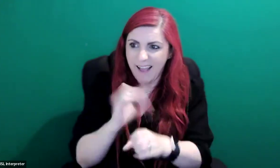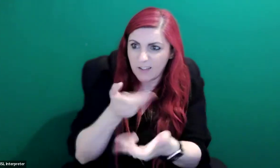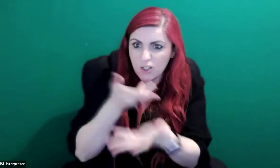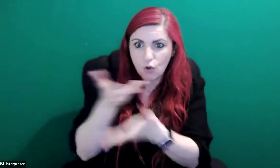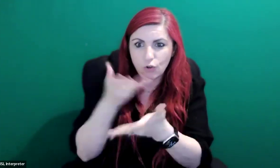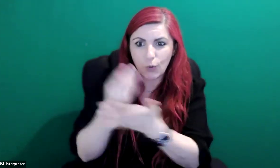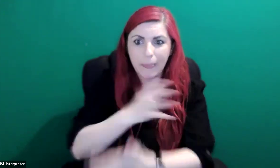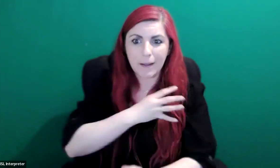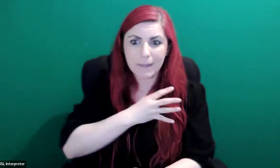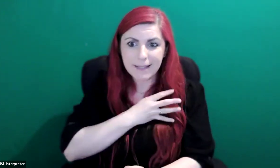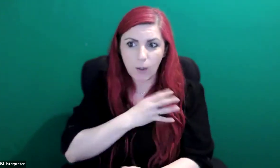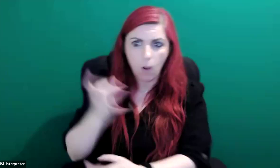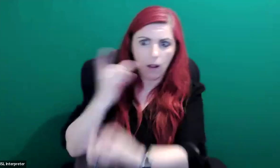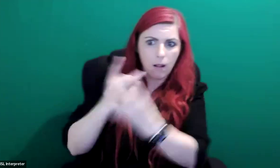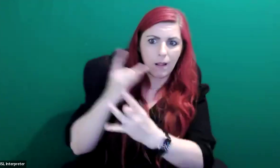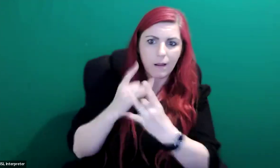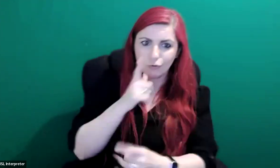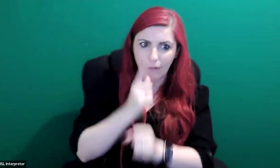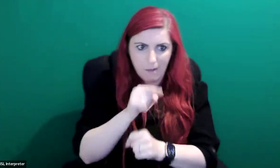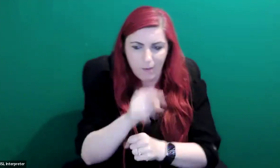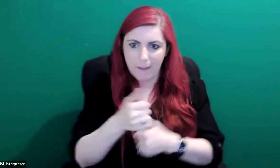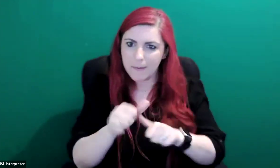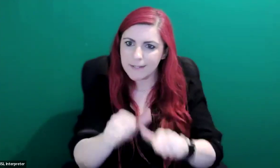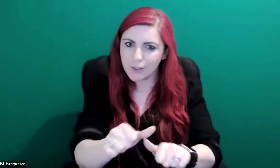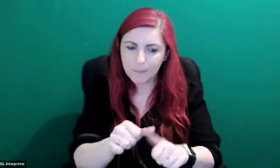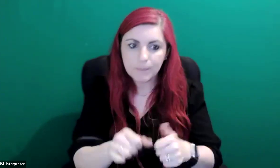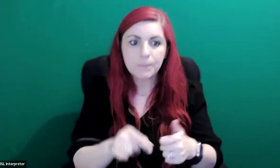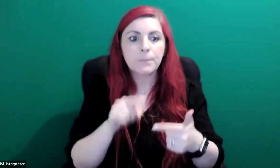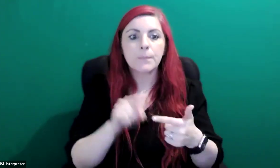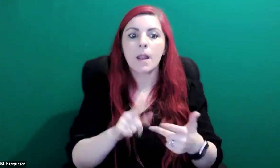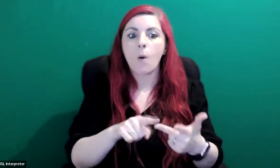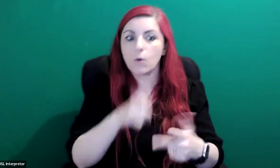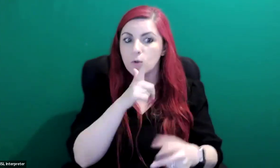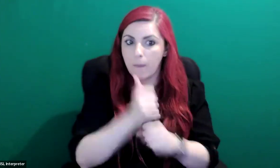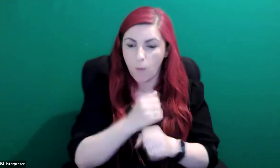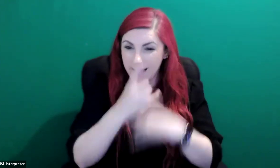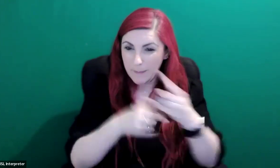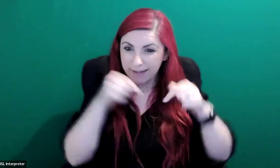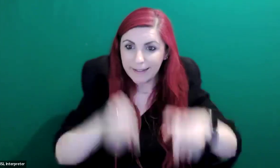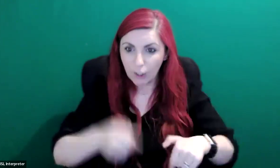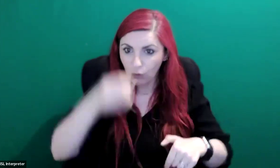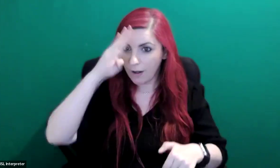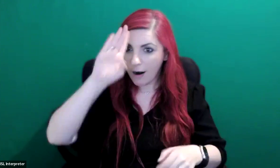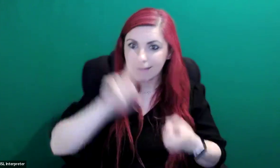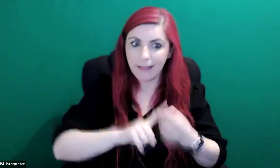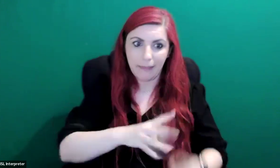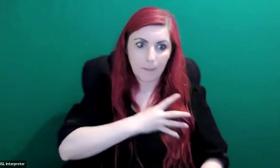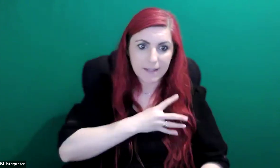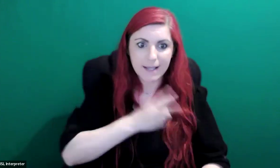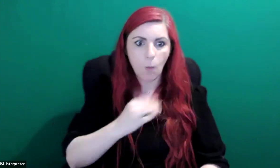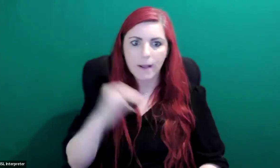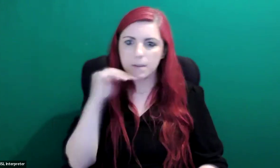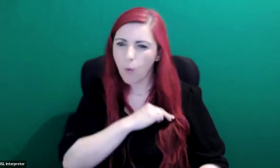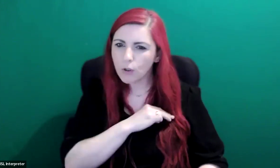that. And then I'll come to talk about what's happening this year with respect to Ireland and the committee and why it matters and